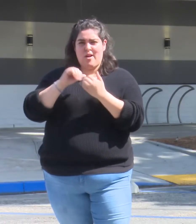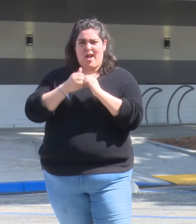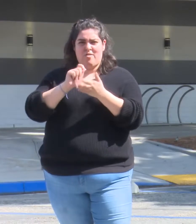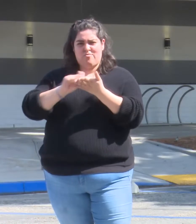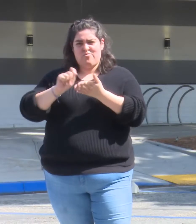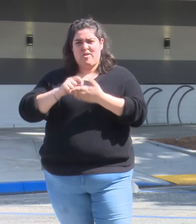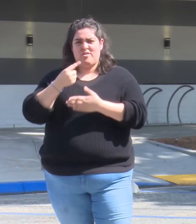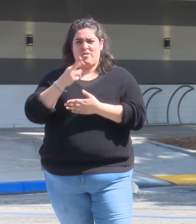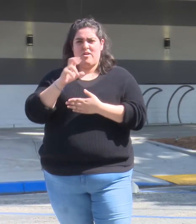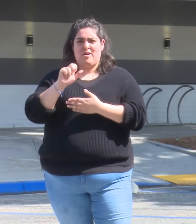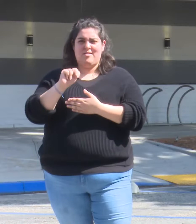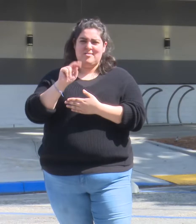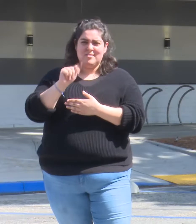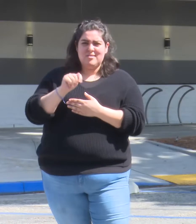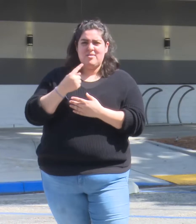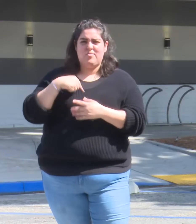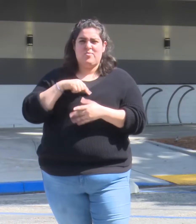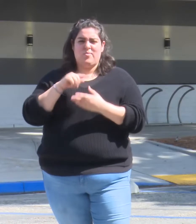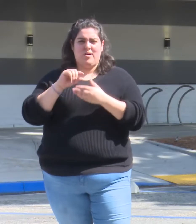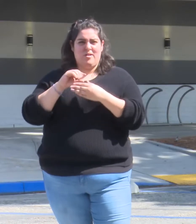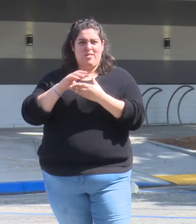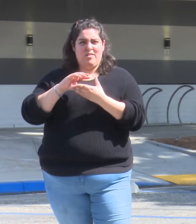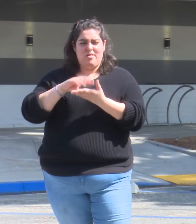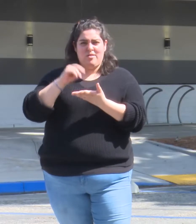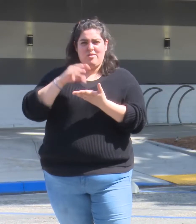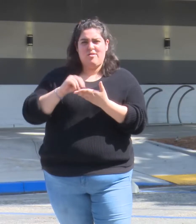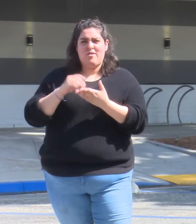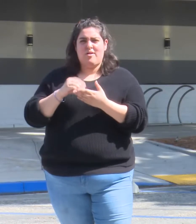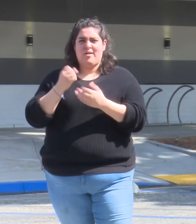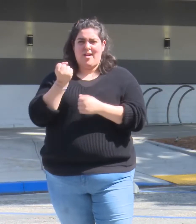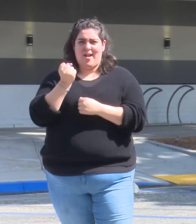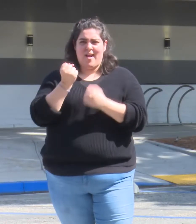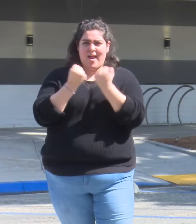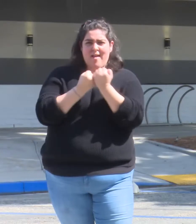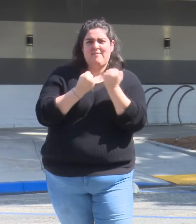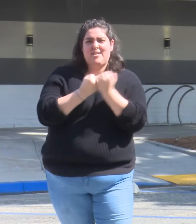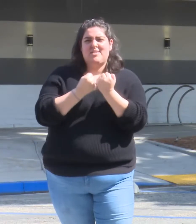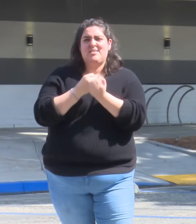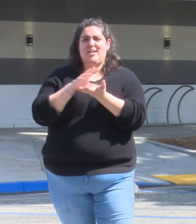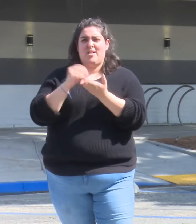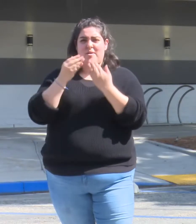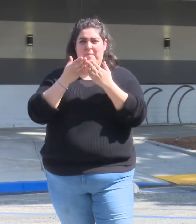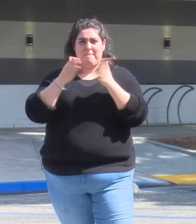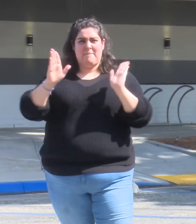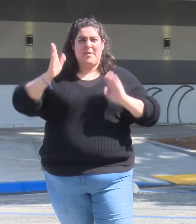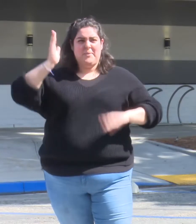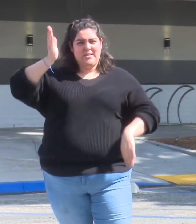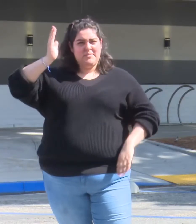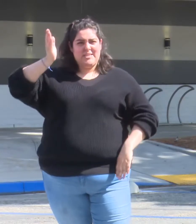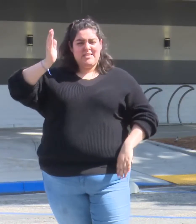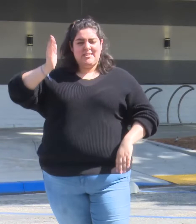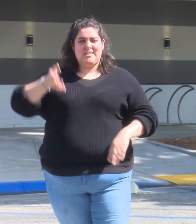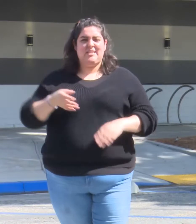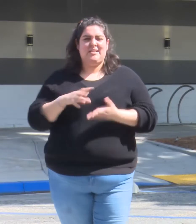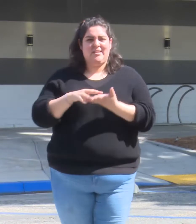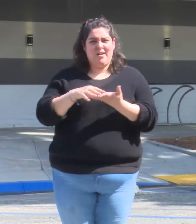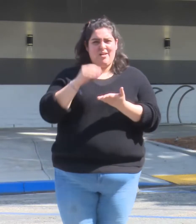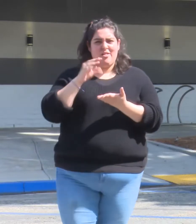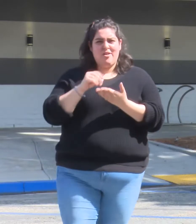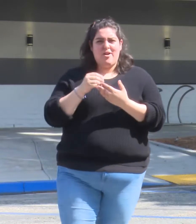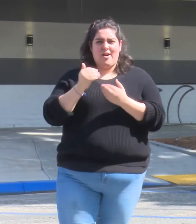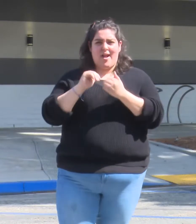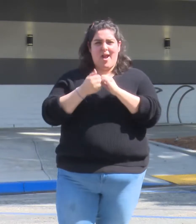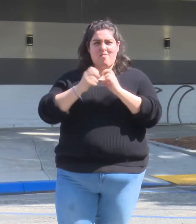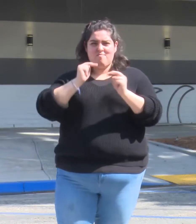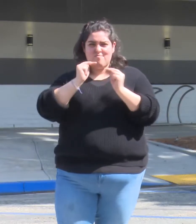learned to organize, we learned advocacy, we learned public speaking, and we learned to negotiate and to